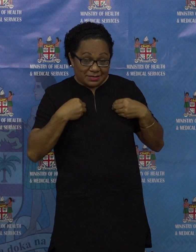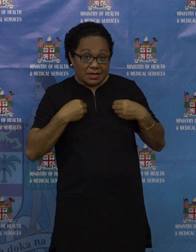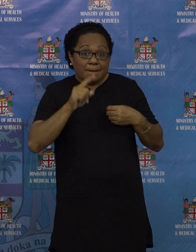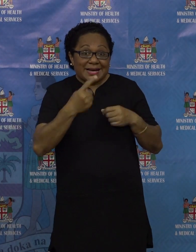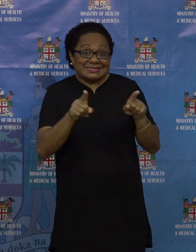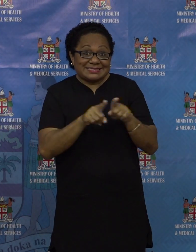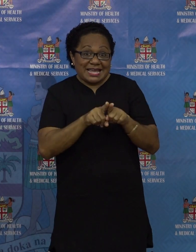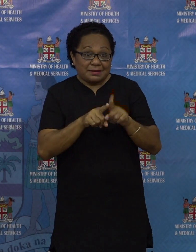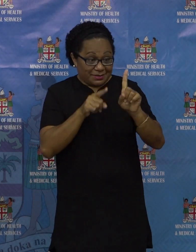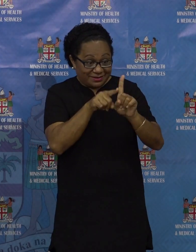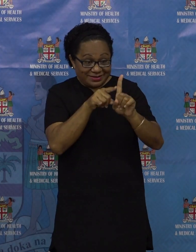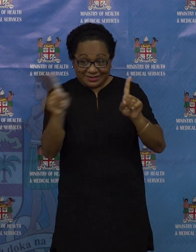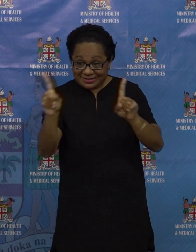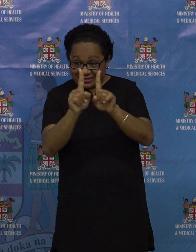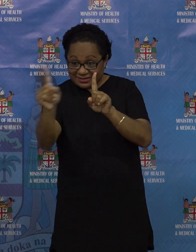vaccinated person comes in contact with.